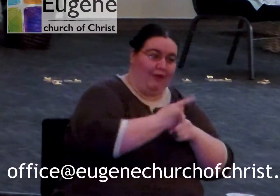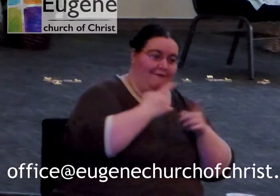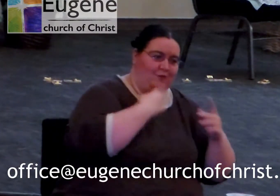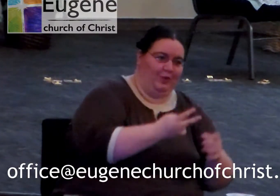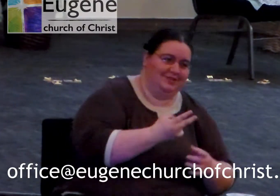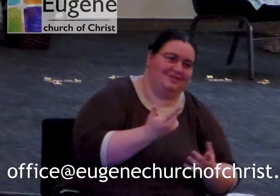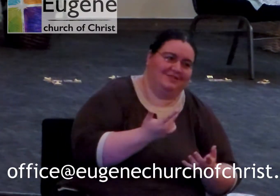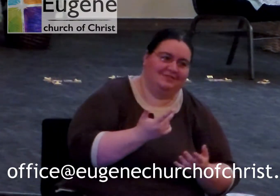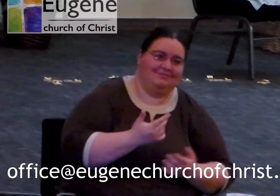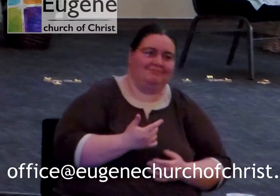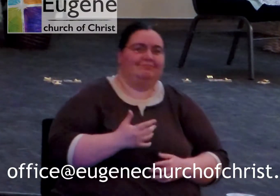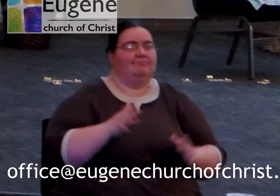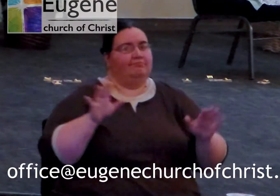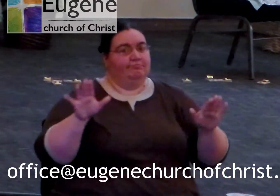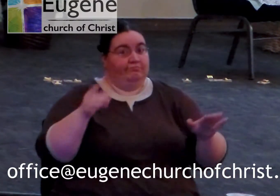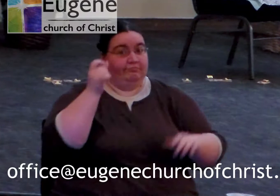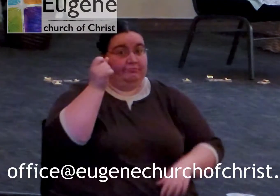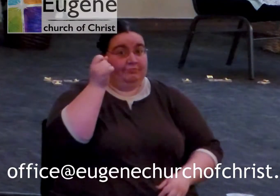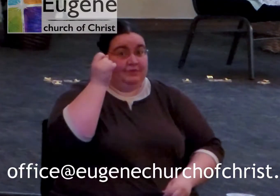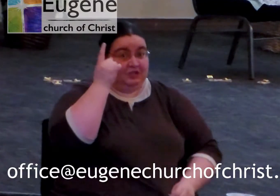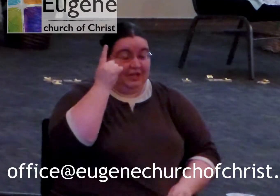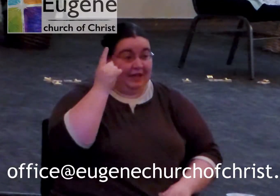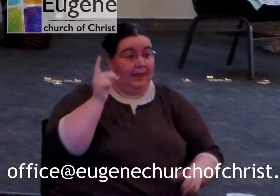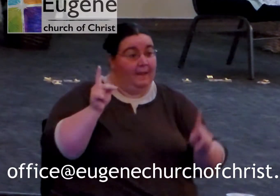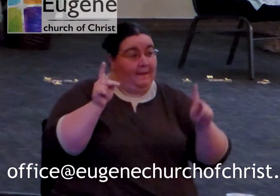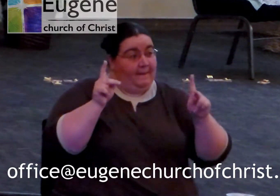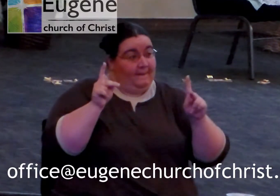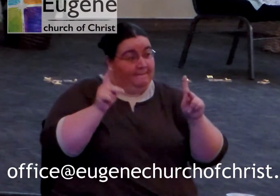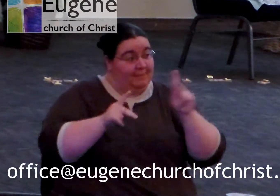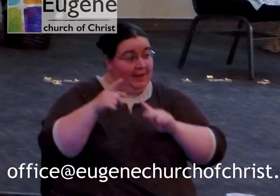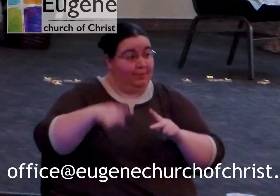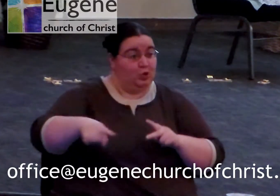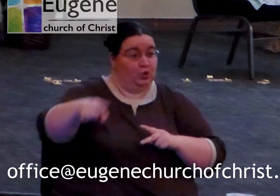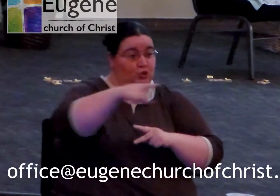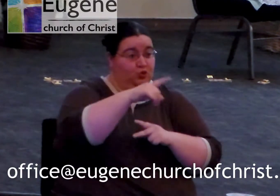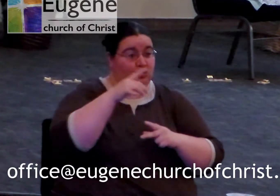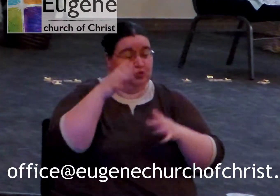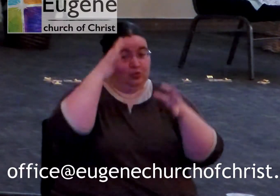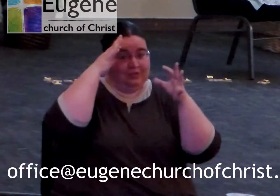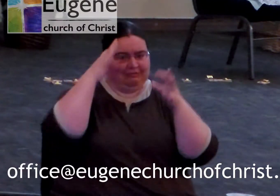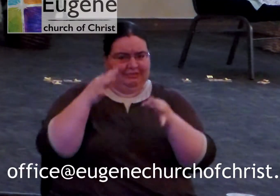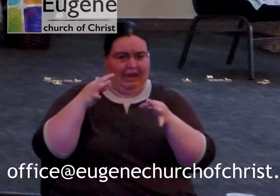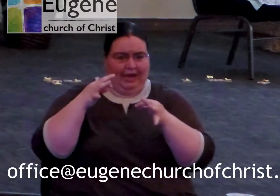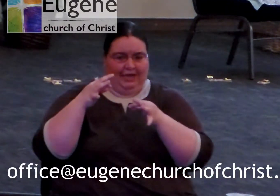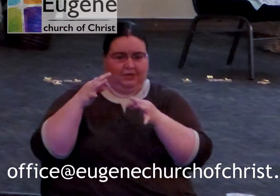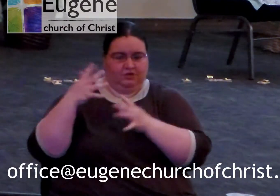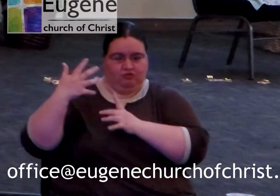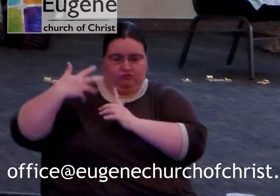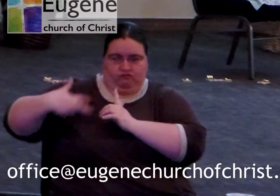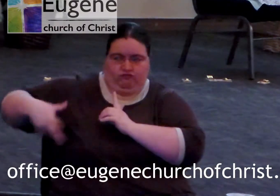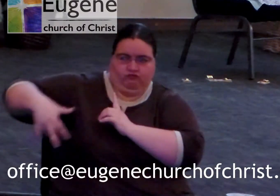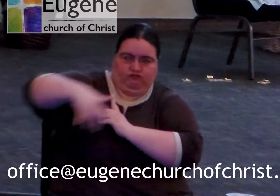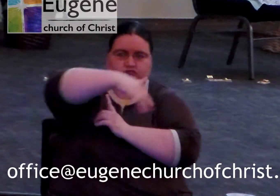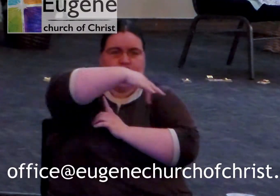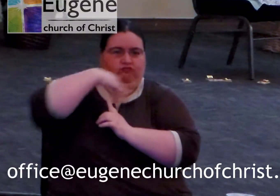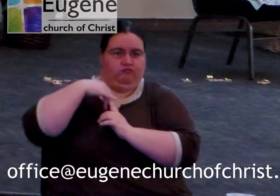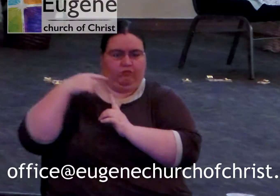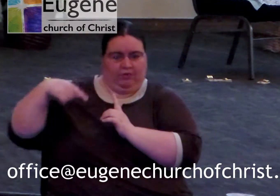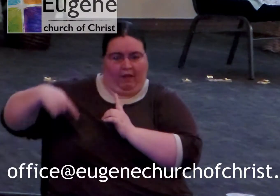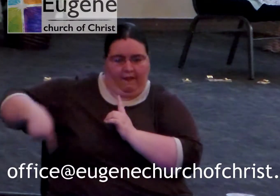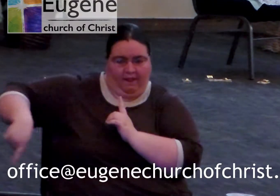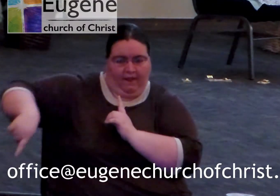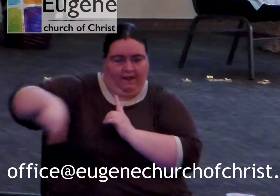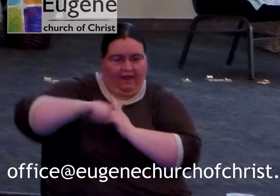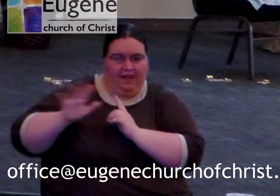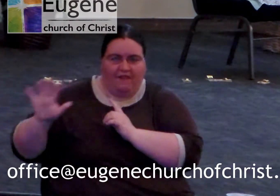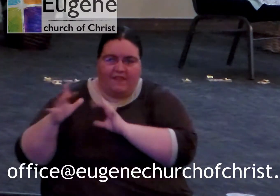put yourself in the midst of, going back to kind of Holly in that direction thing, are going to impact you so much. And if you're listening to those voices, it has a tendency to